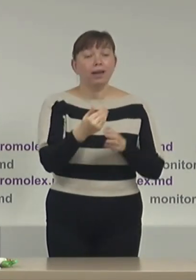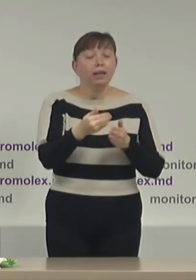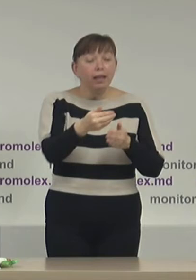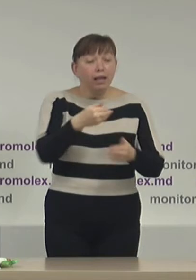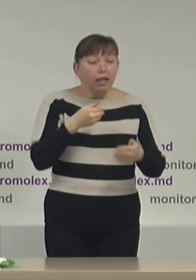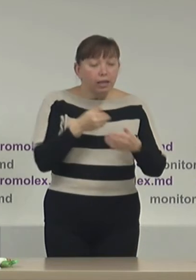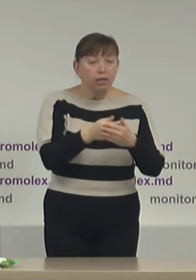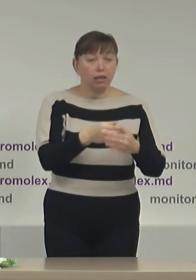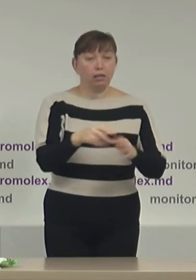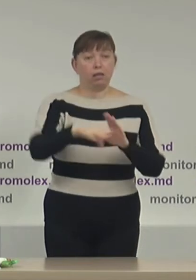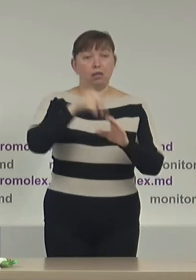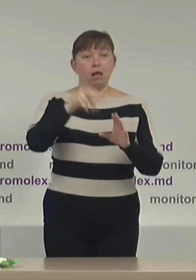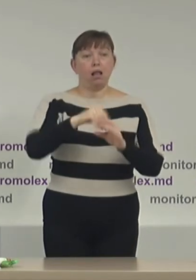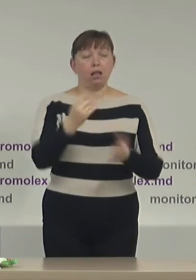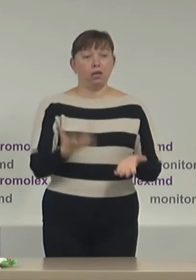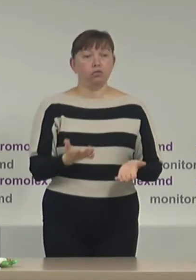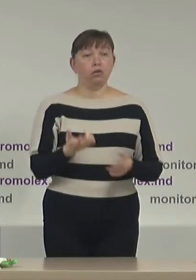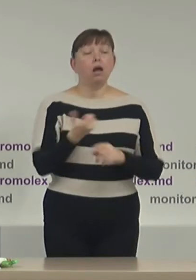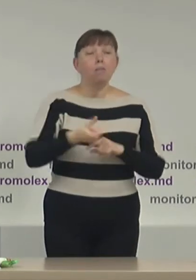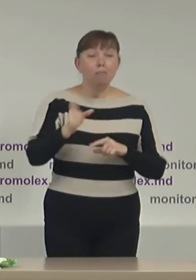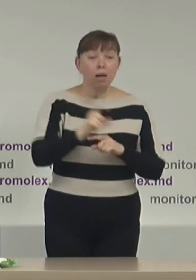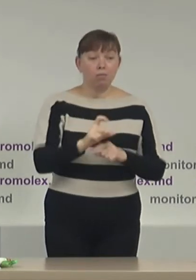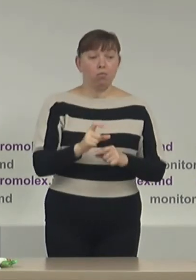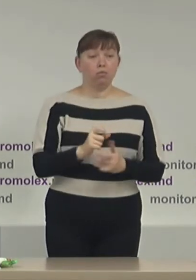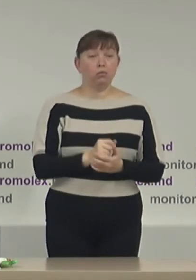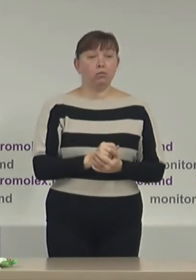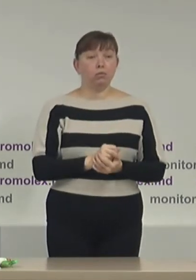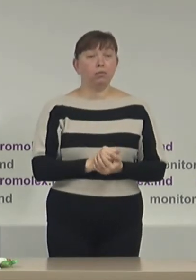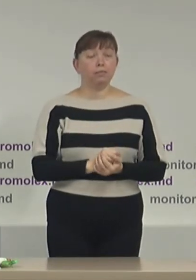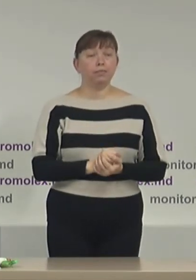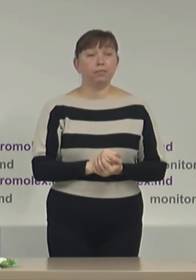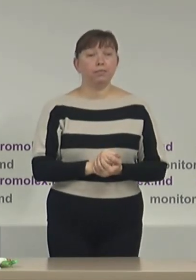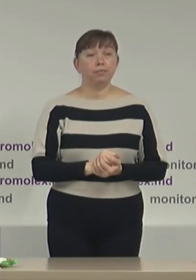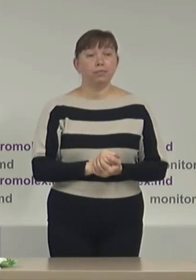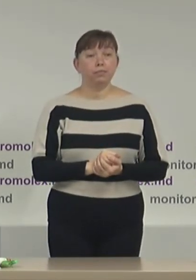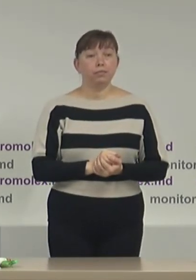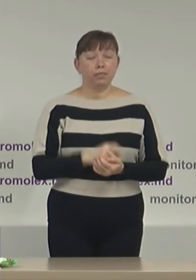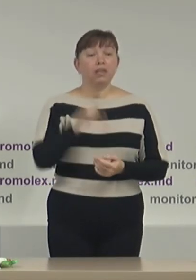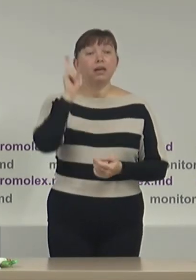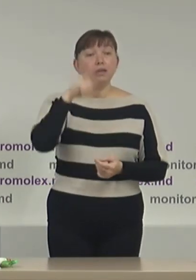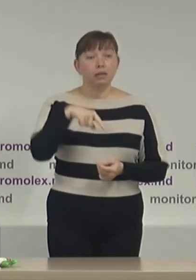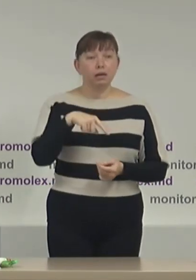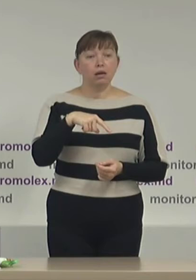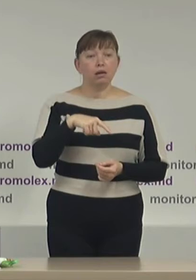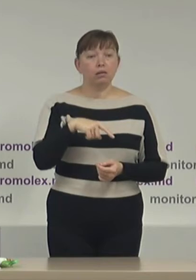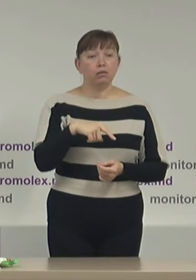done 4 days before the election. Moreover,